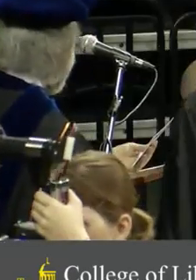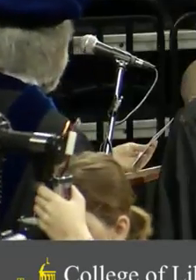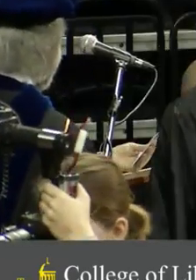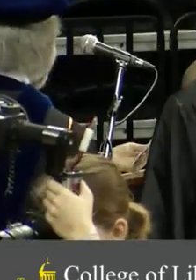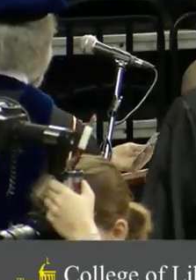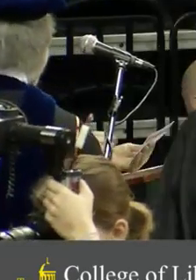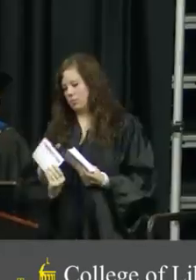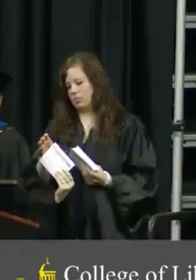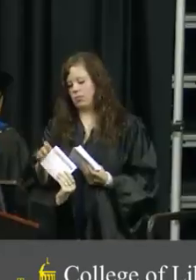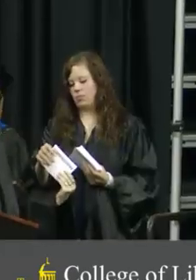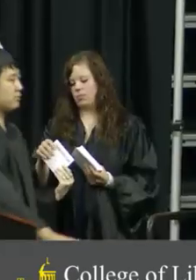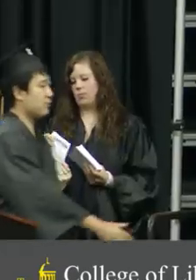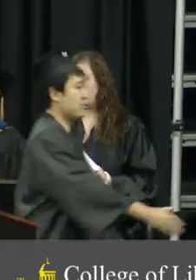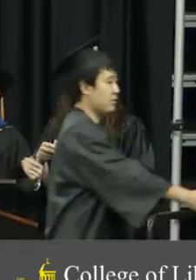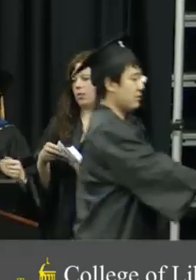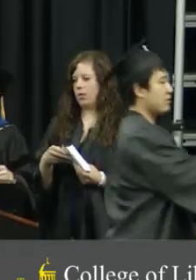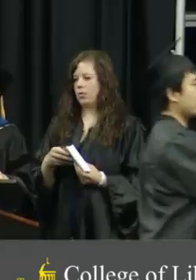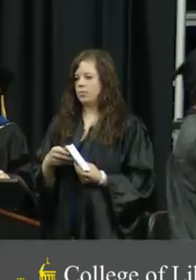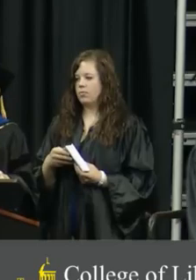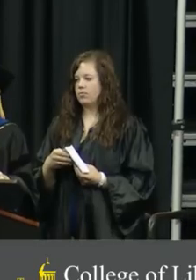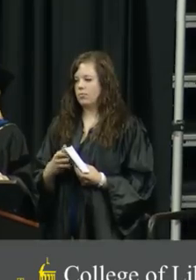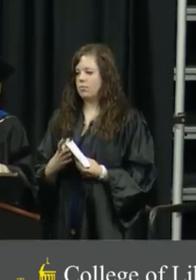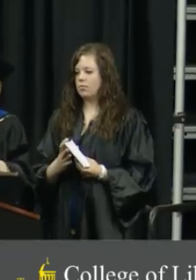Fan Cho.